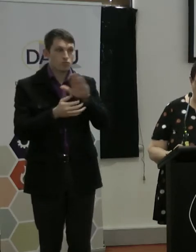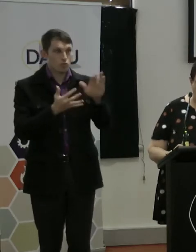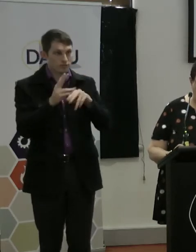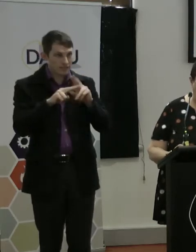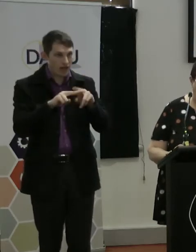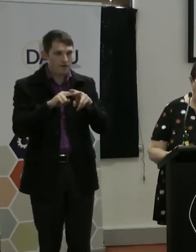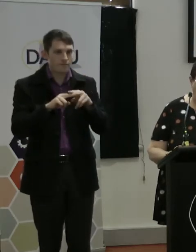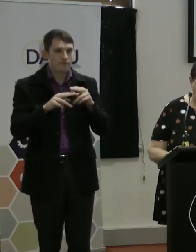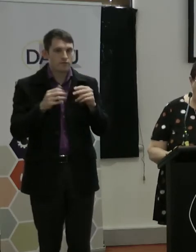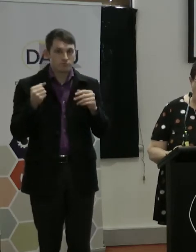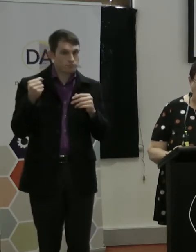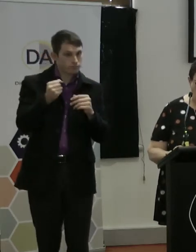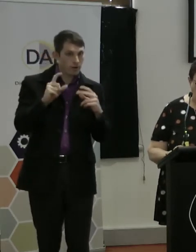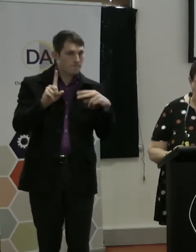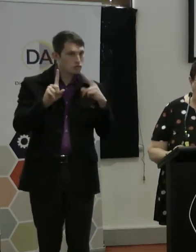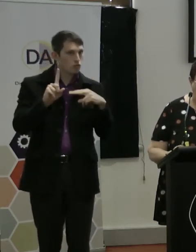staff